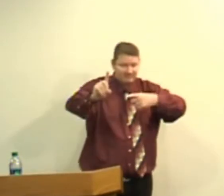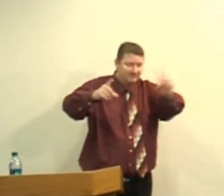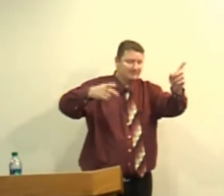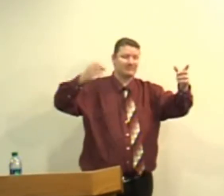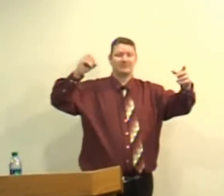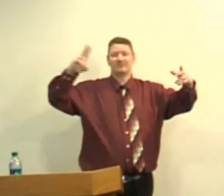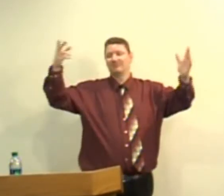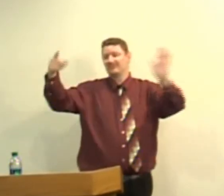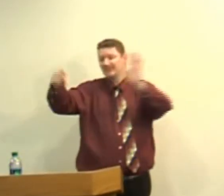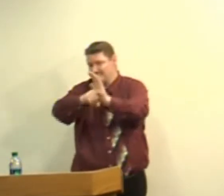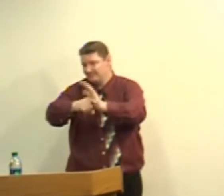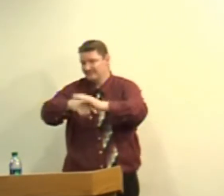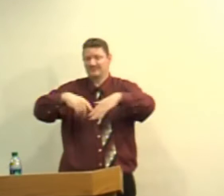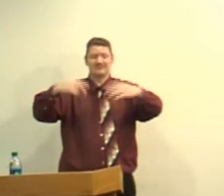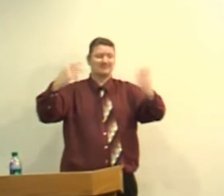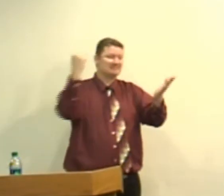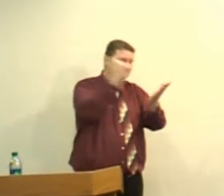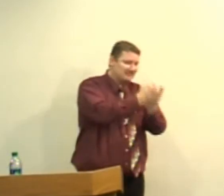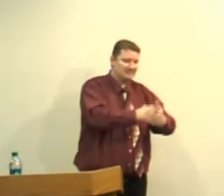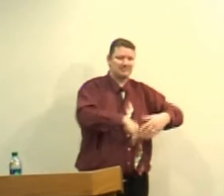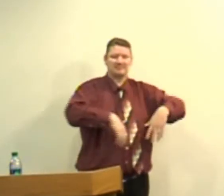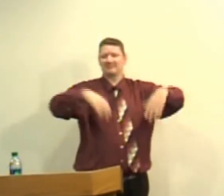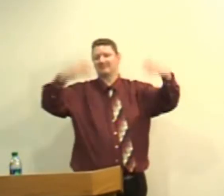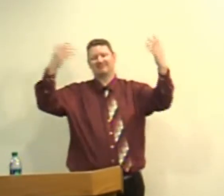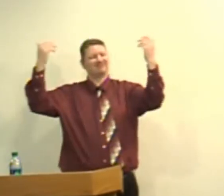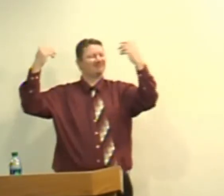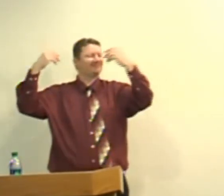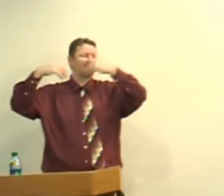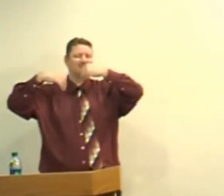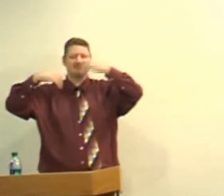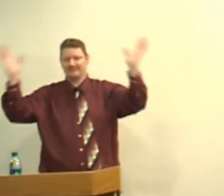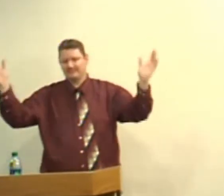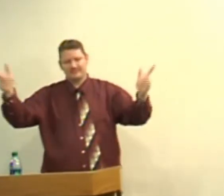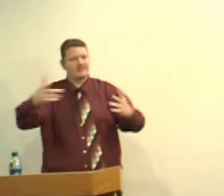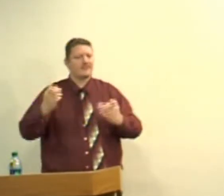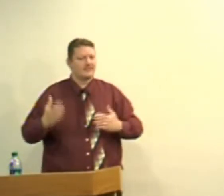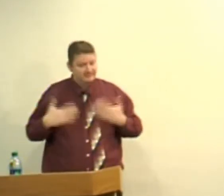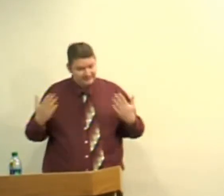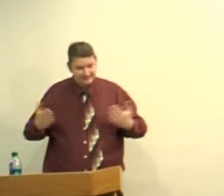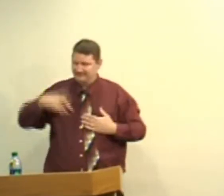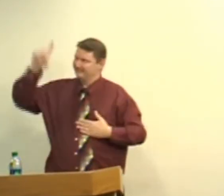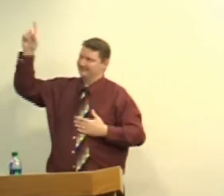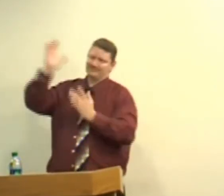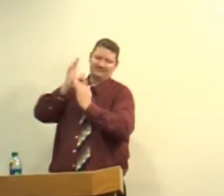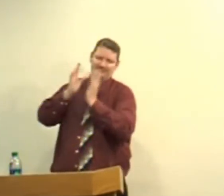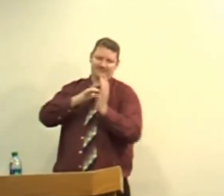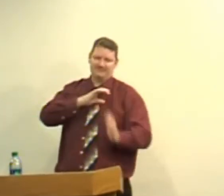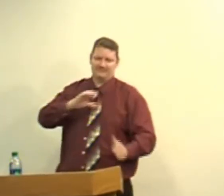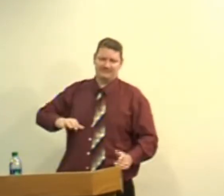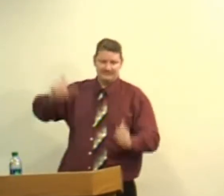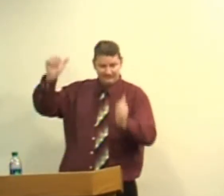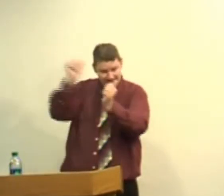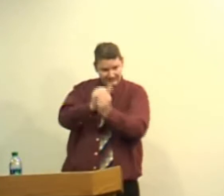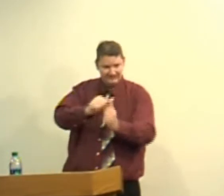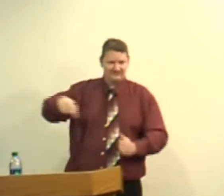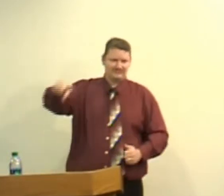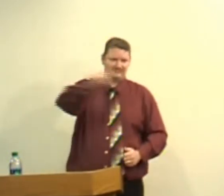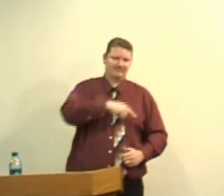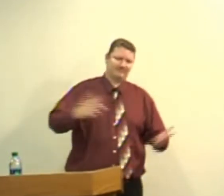suffer and we are to bear the persecutions and the negative attitudes, the backstabbing, everything that people can throw at us. Because we know